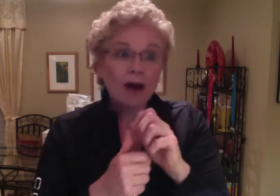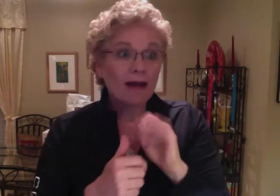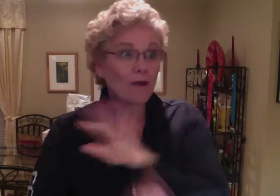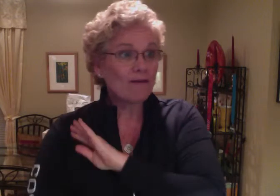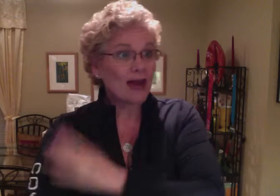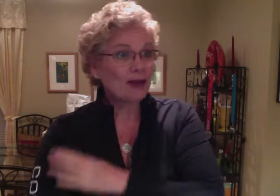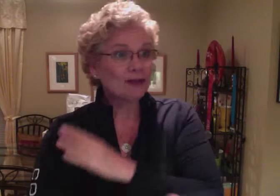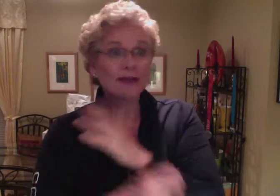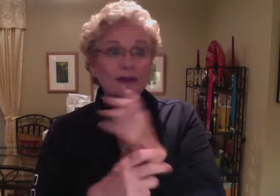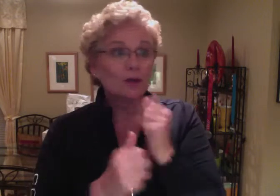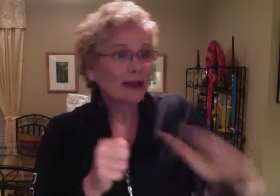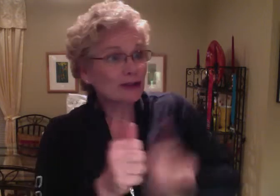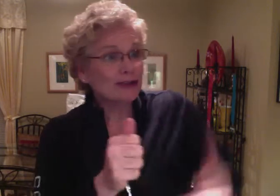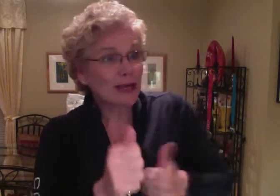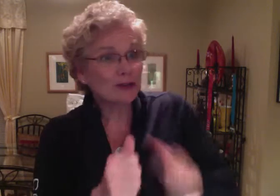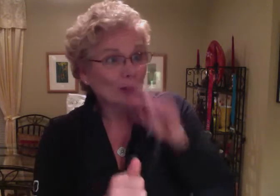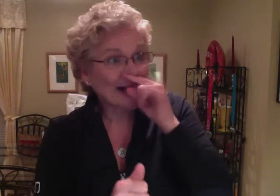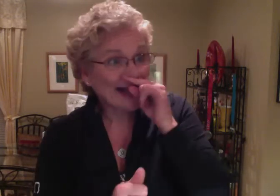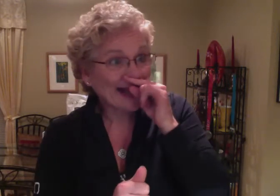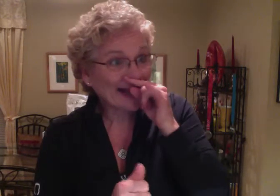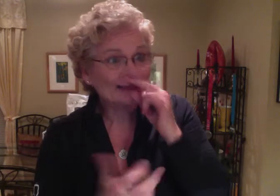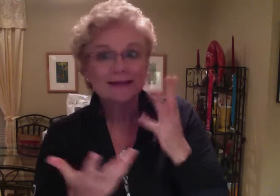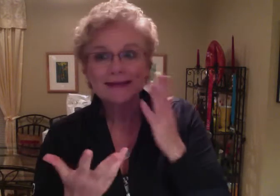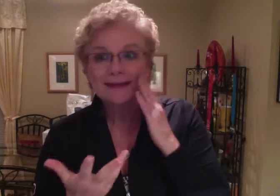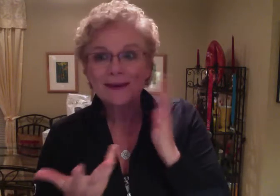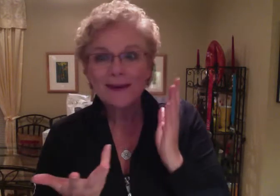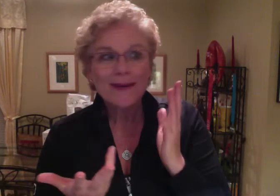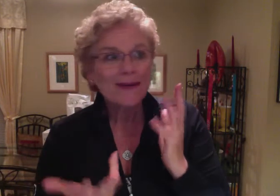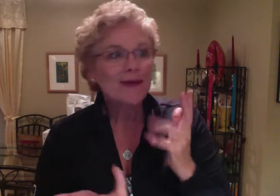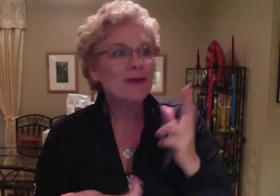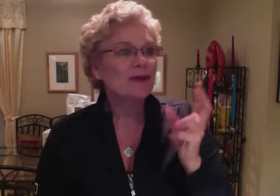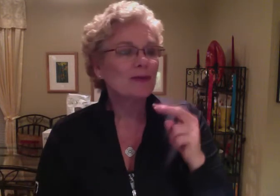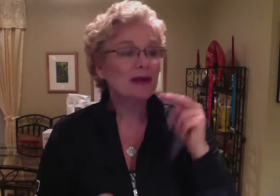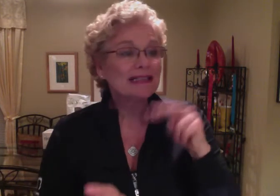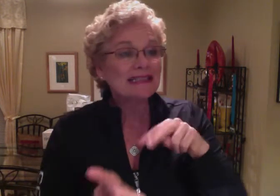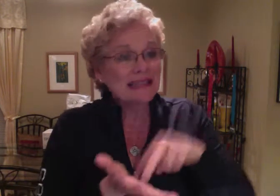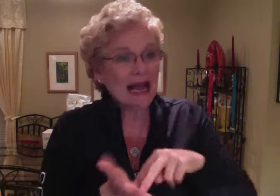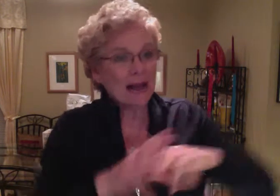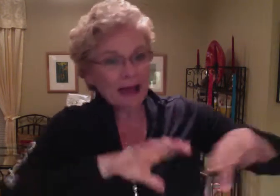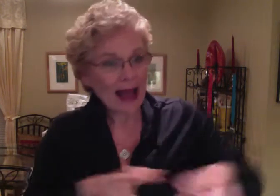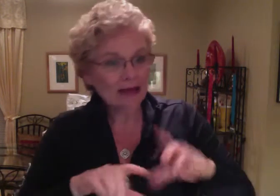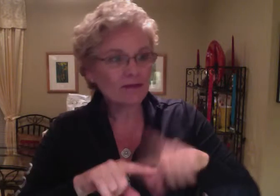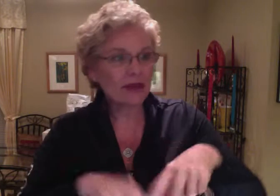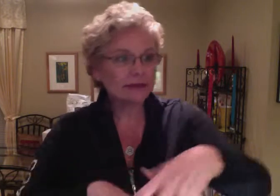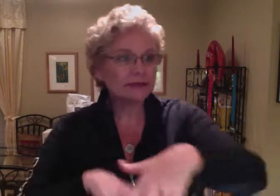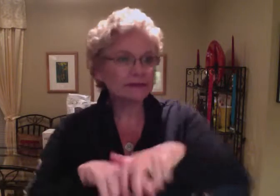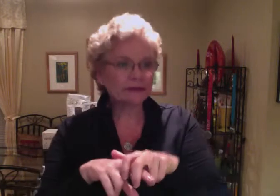rather than like, oh, there you go. You know, like you want to stand and be active more than you want to sit on your butt. I said butt.